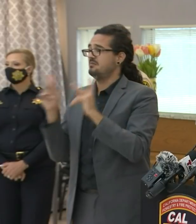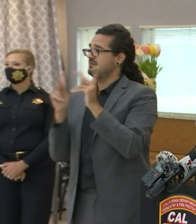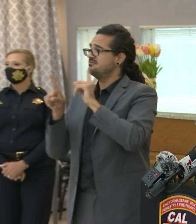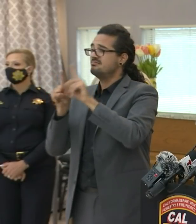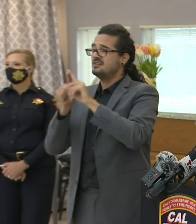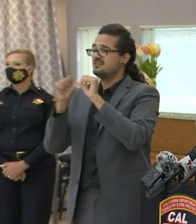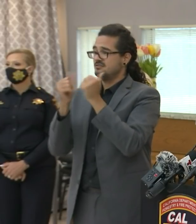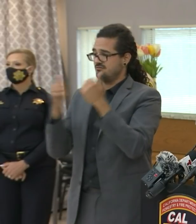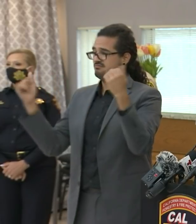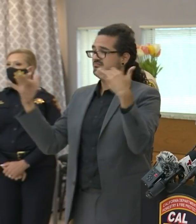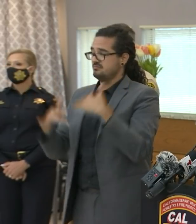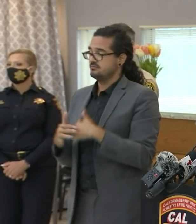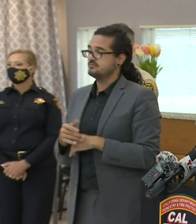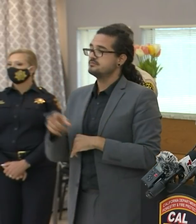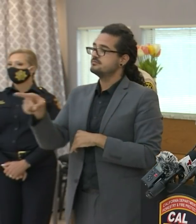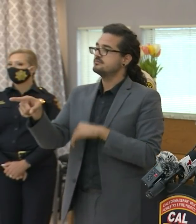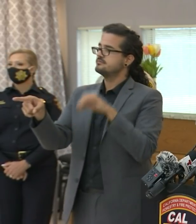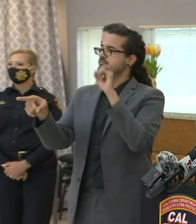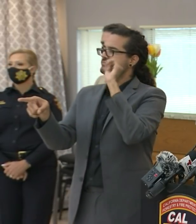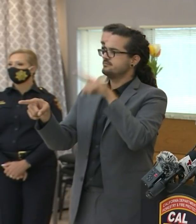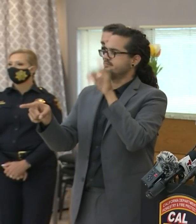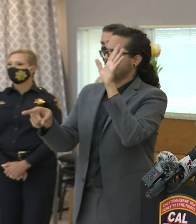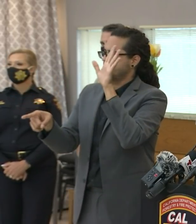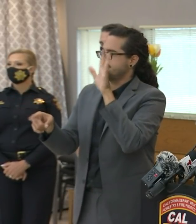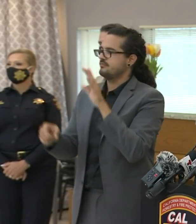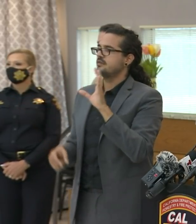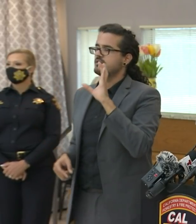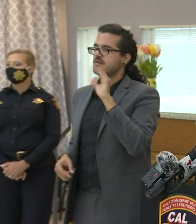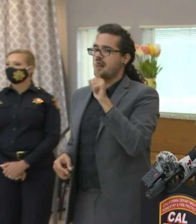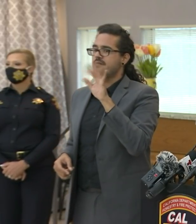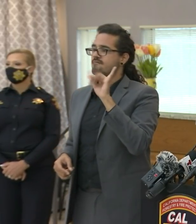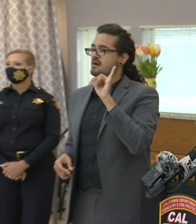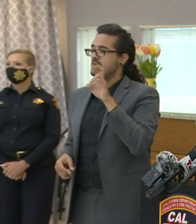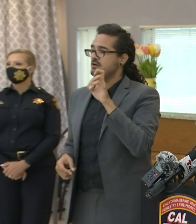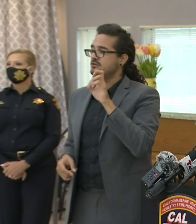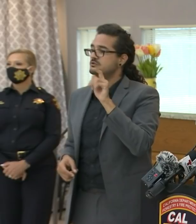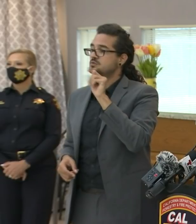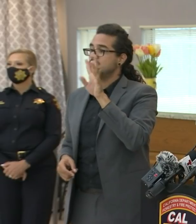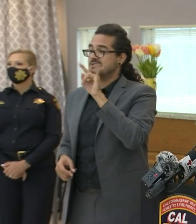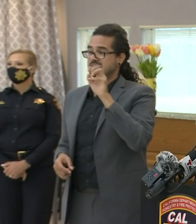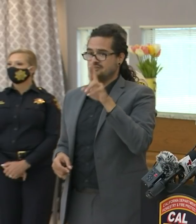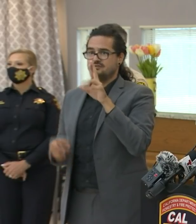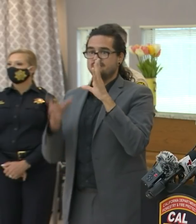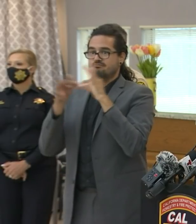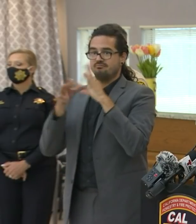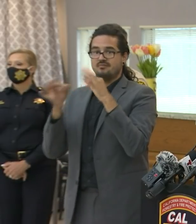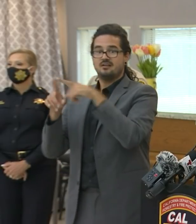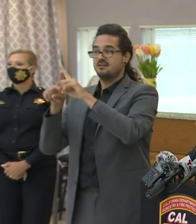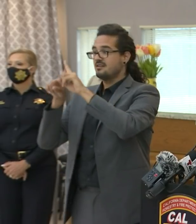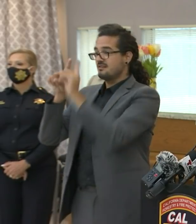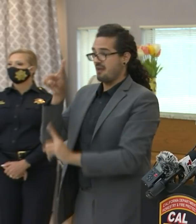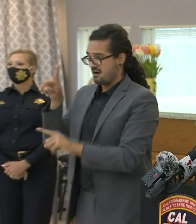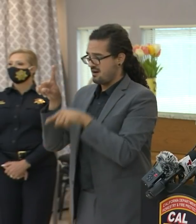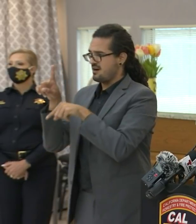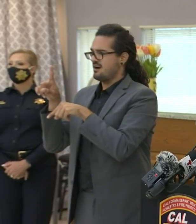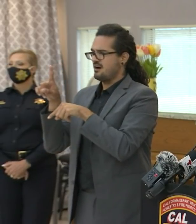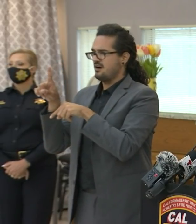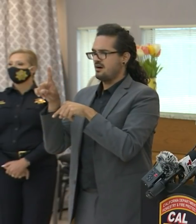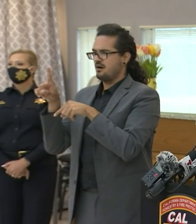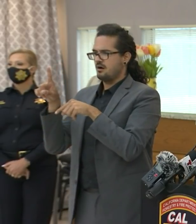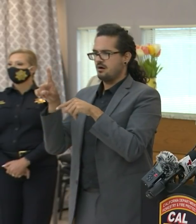Earlier, CAL FIRE tweeted a map that showed where the lightning hit, but it wasn't in the red zone. Most of it was not in the red zone where you're actively